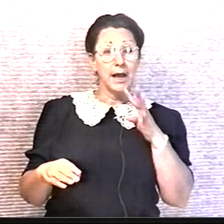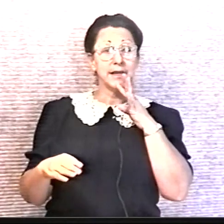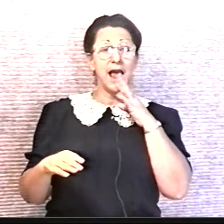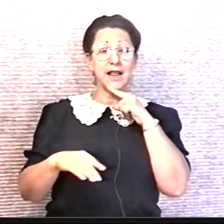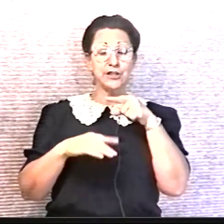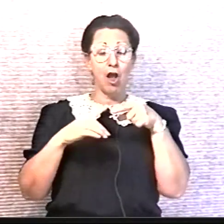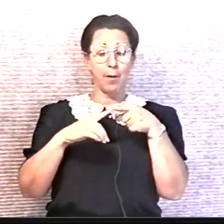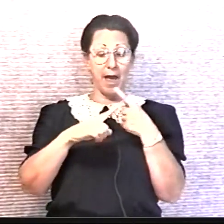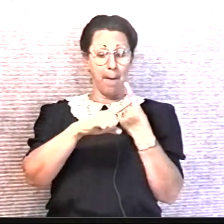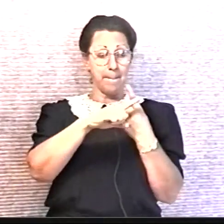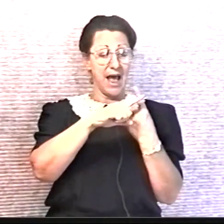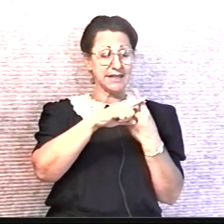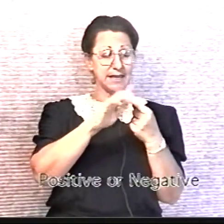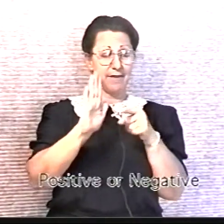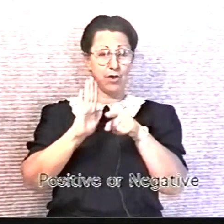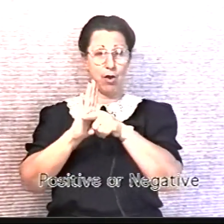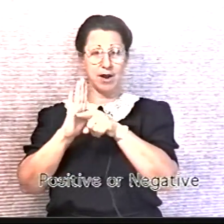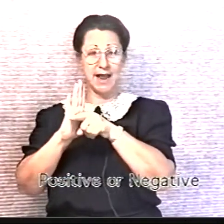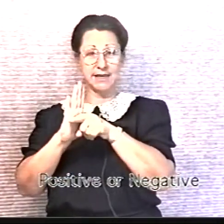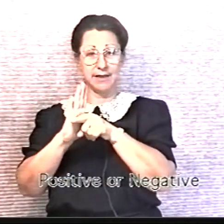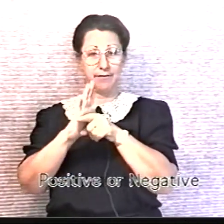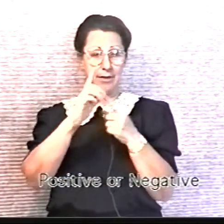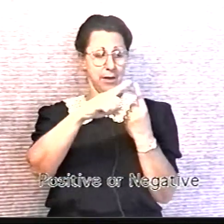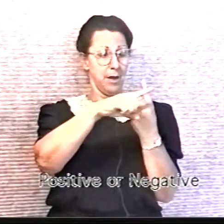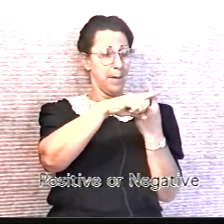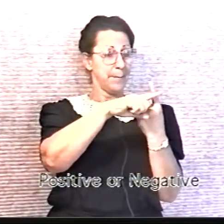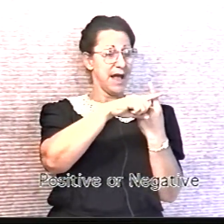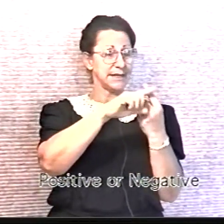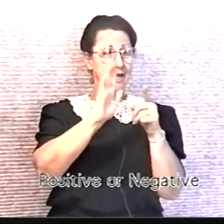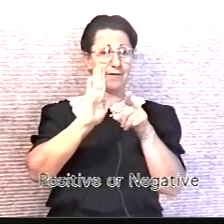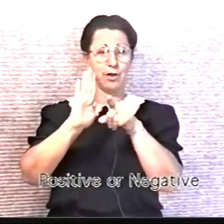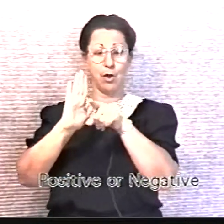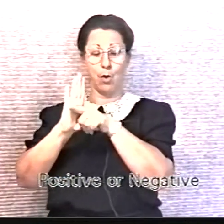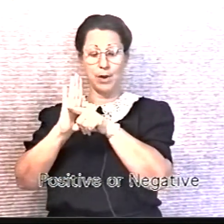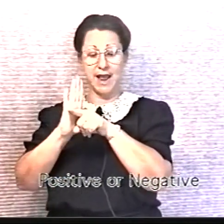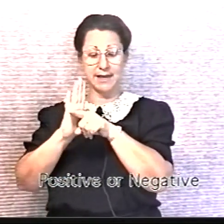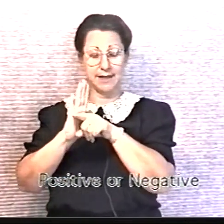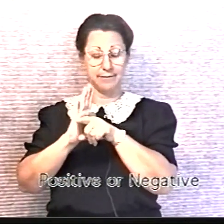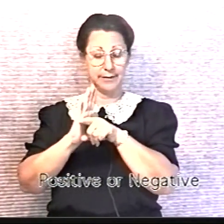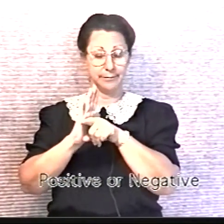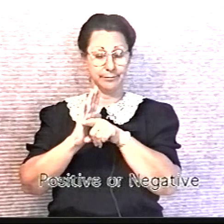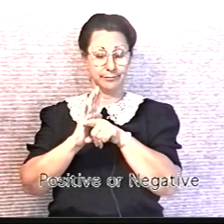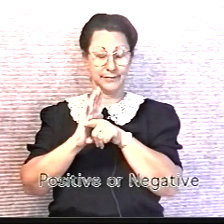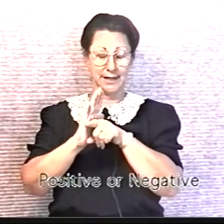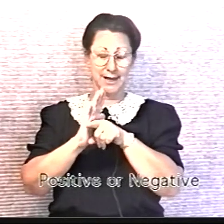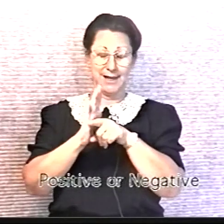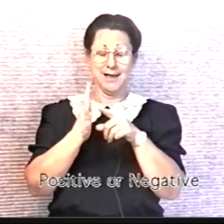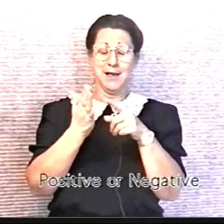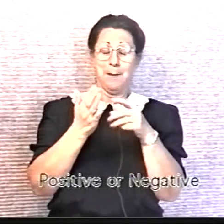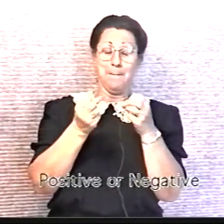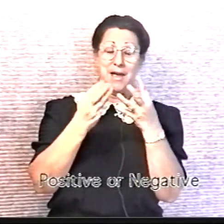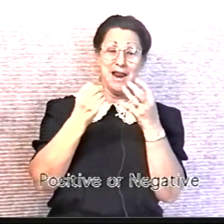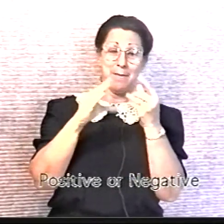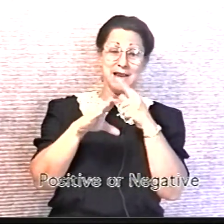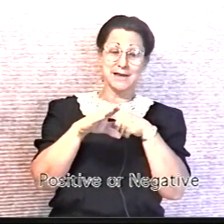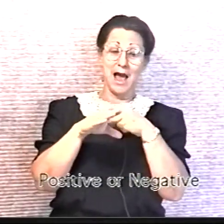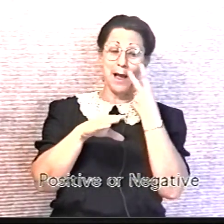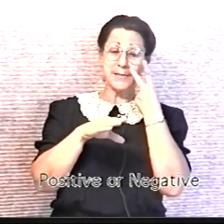Now let's talk about positive or negative. Positive or negative. Many, many times I